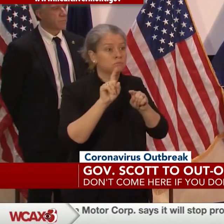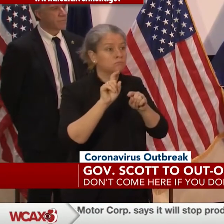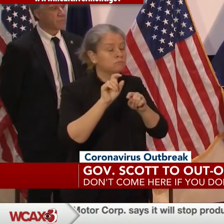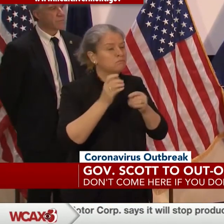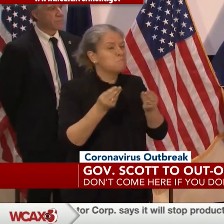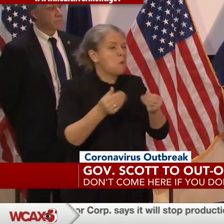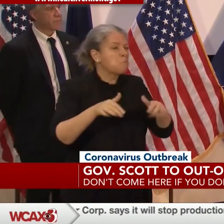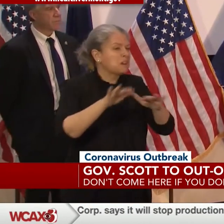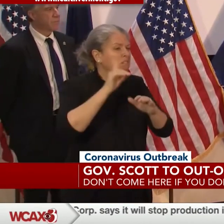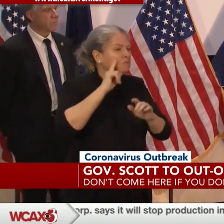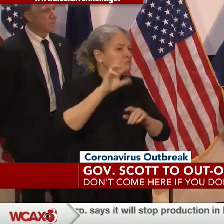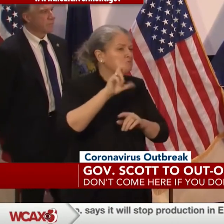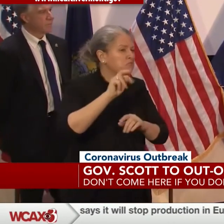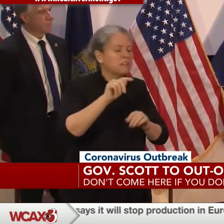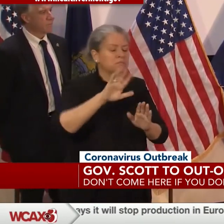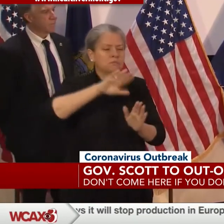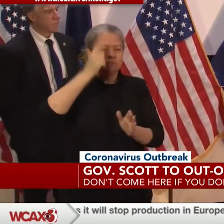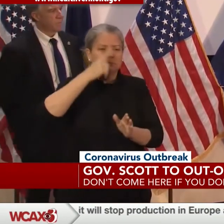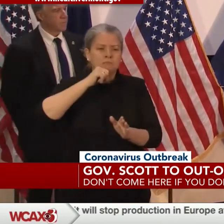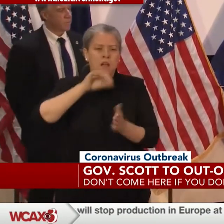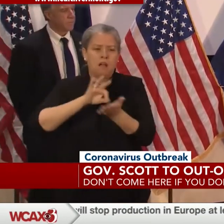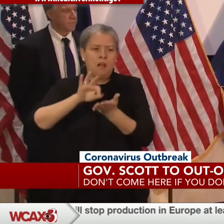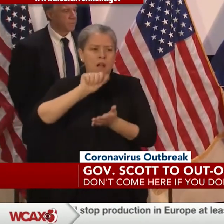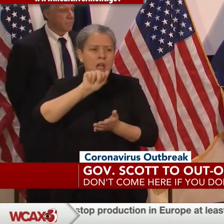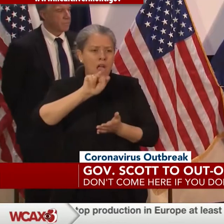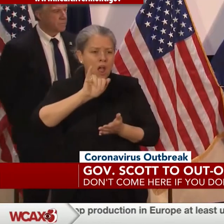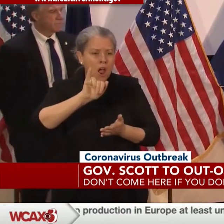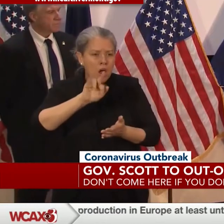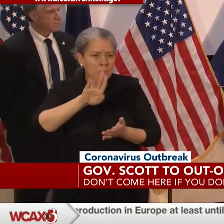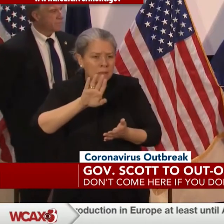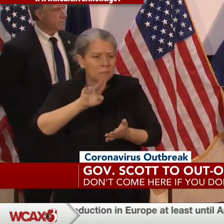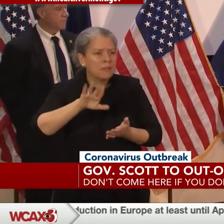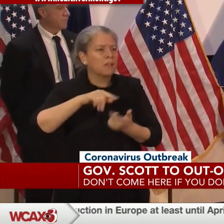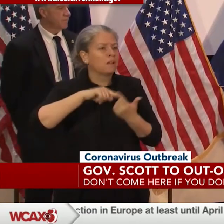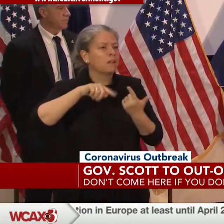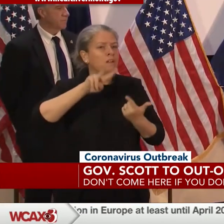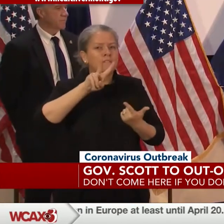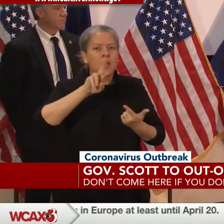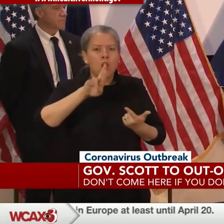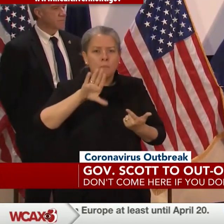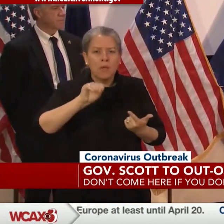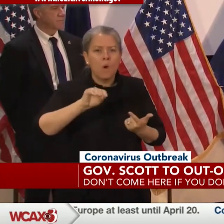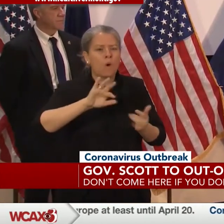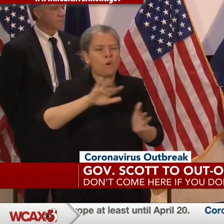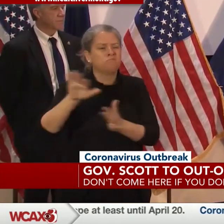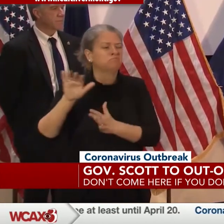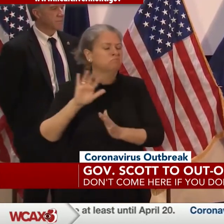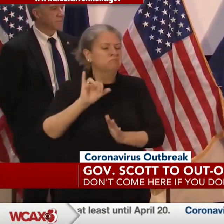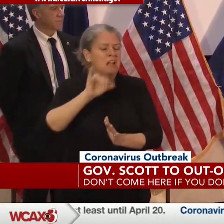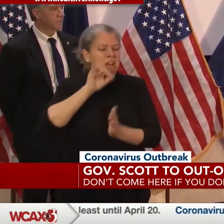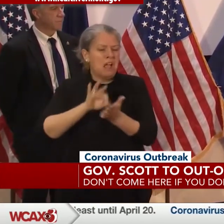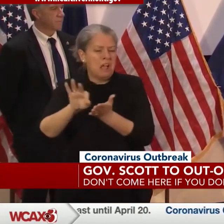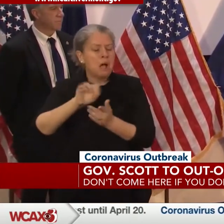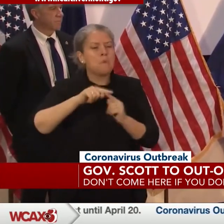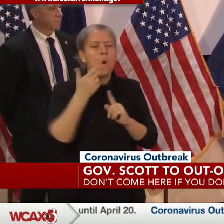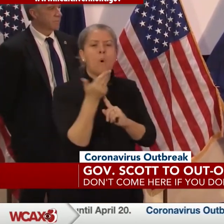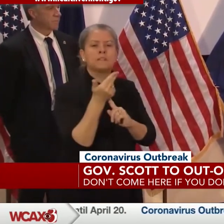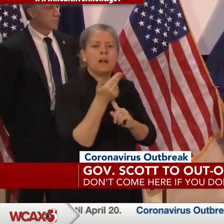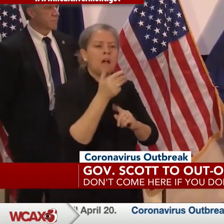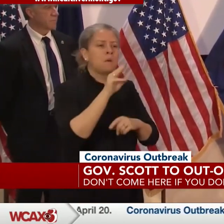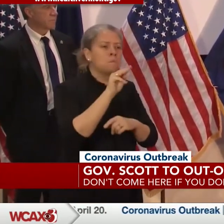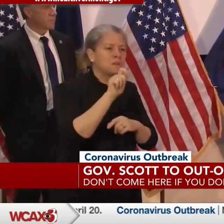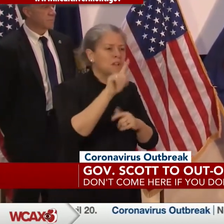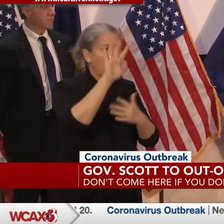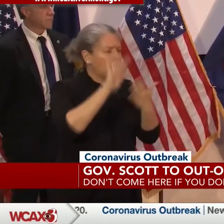of the Airbnb-type properties. Of that, this is a running spreadsheet of those